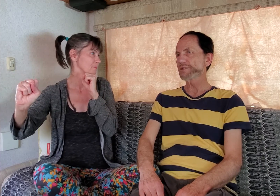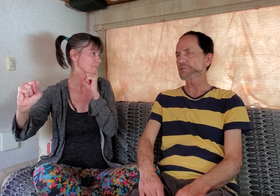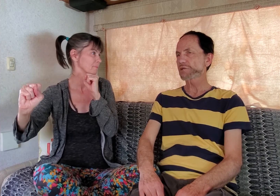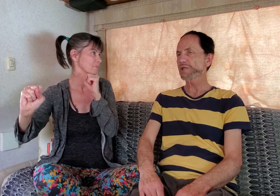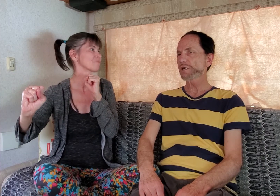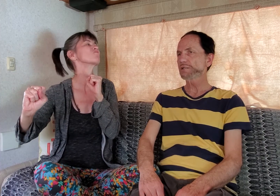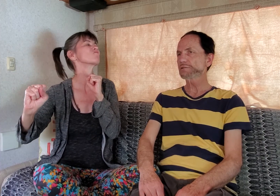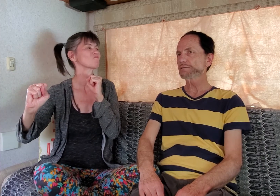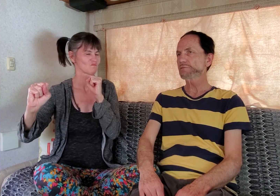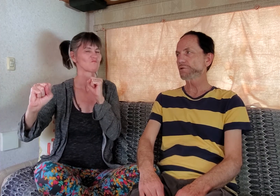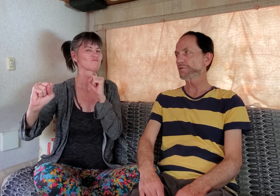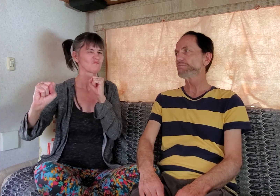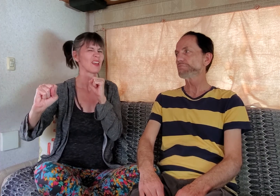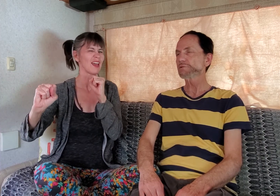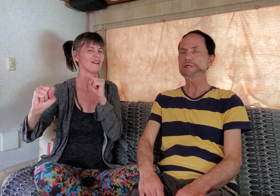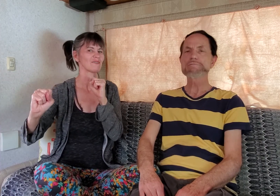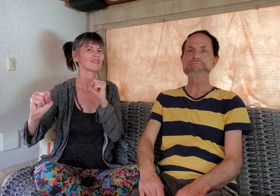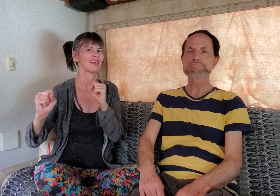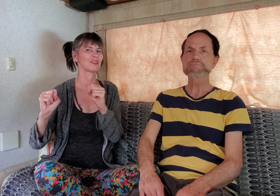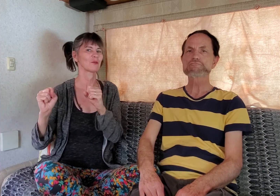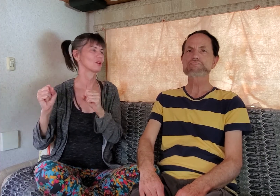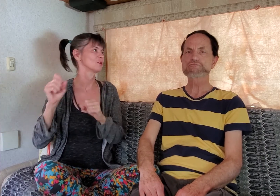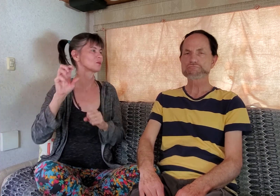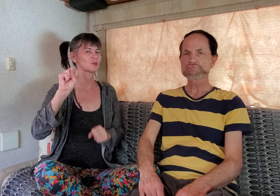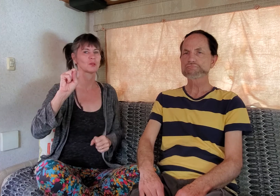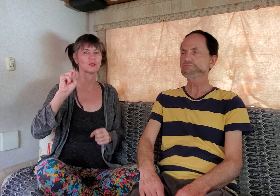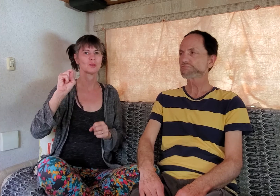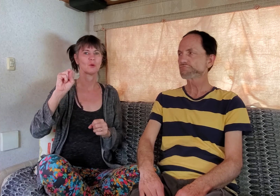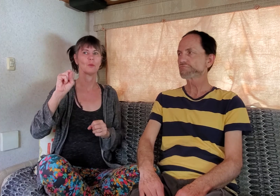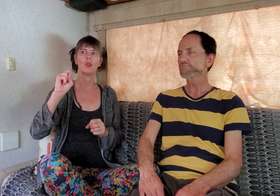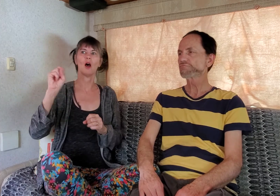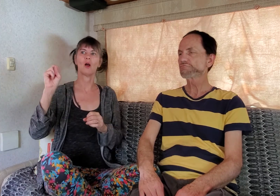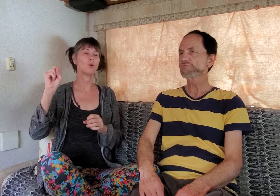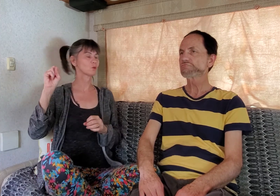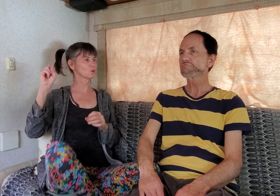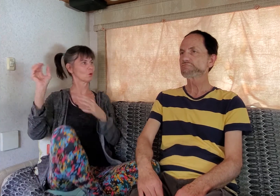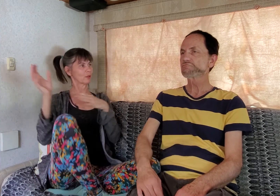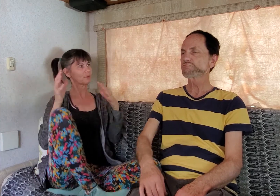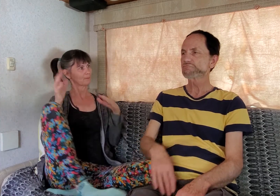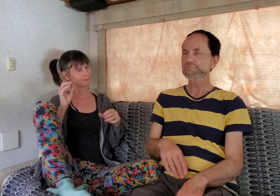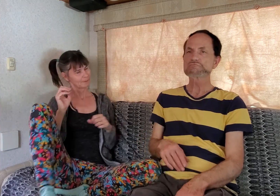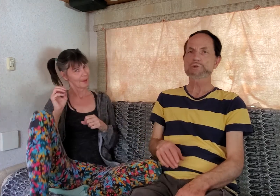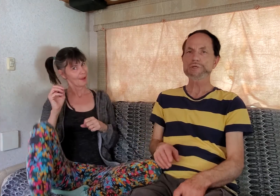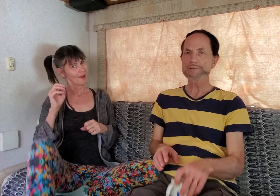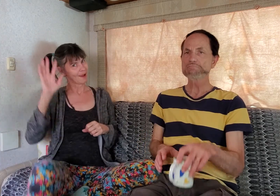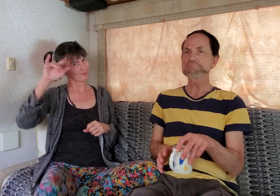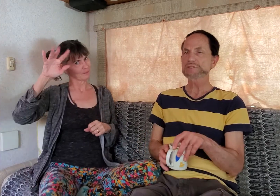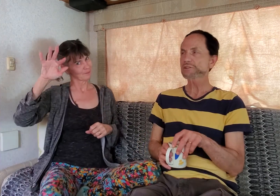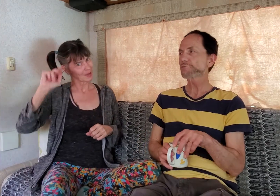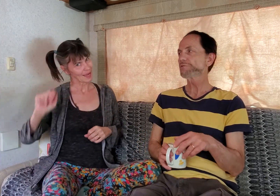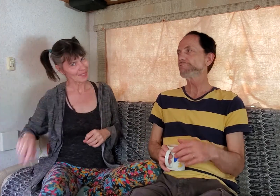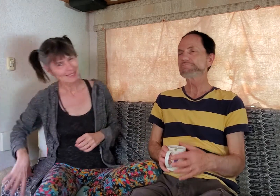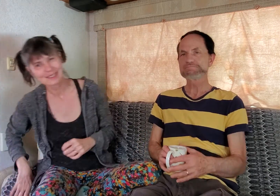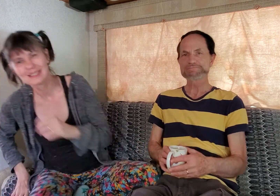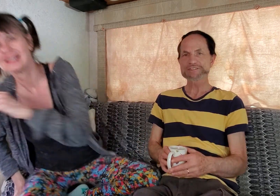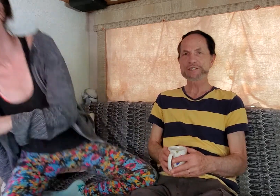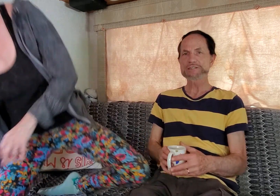Storm Along or? Yeah. Okay. I think we're going to do Storm Along. Old Stormy. Okay. Hey. That's a good Hey, one. guys. See ya.